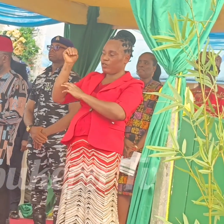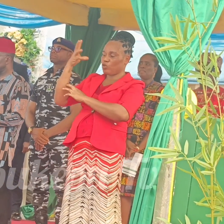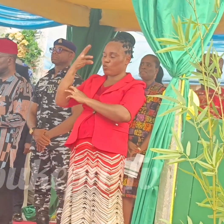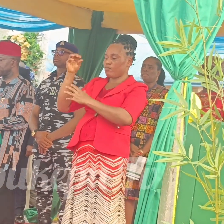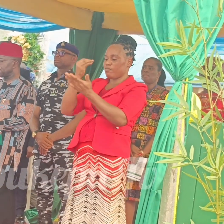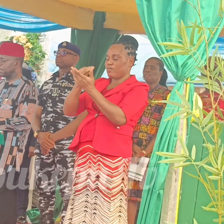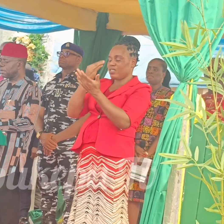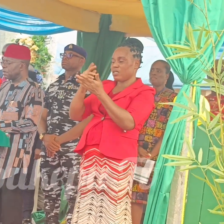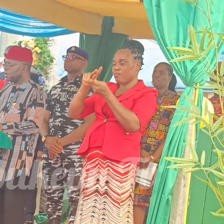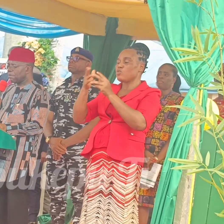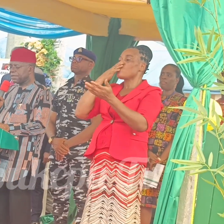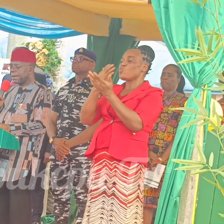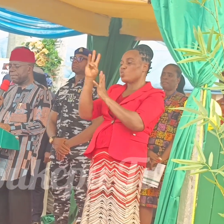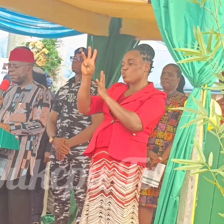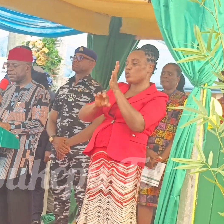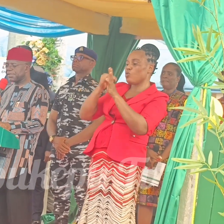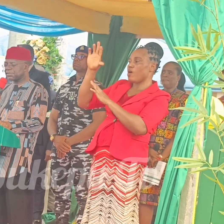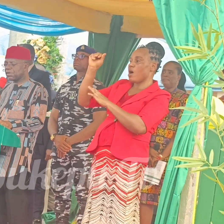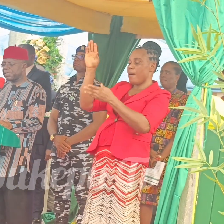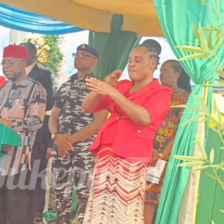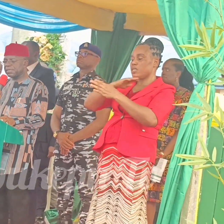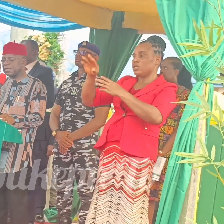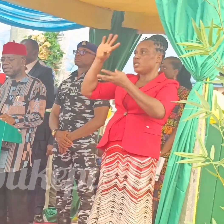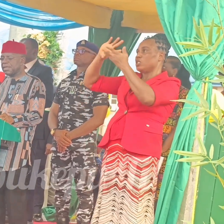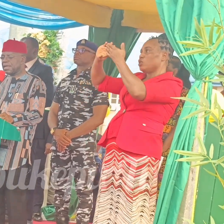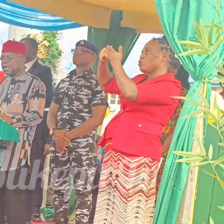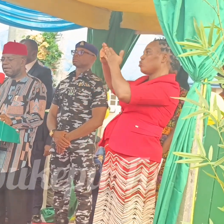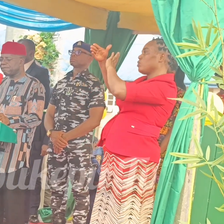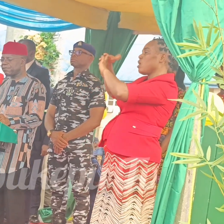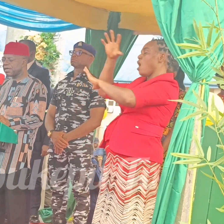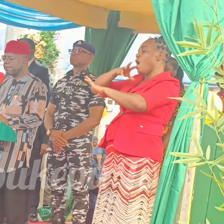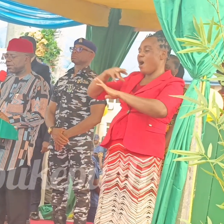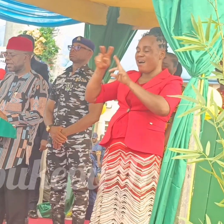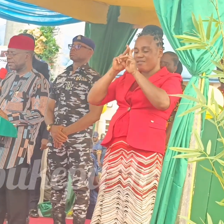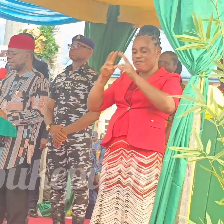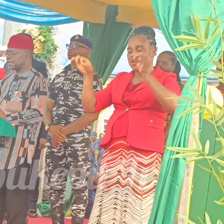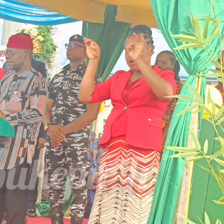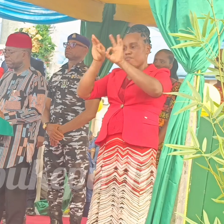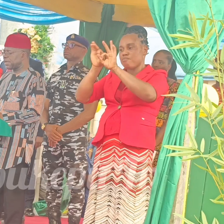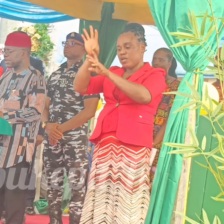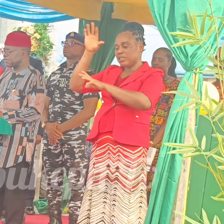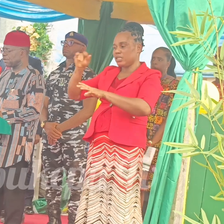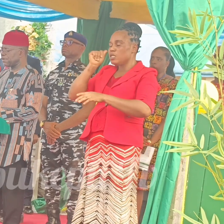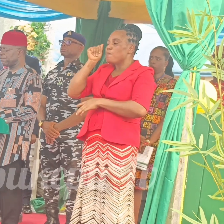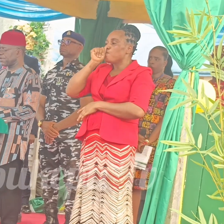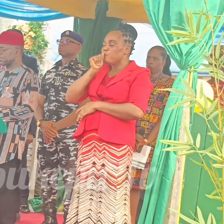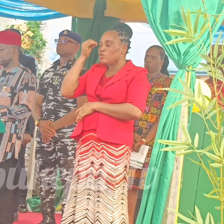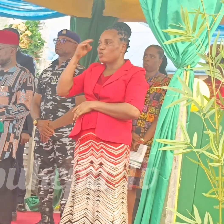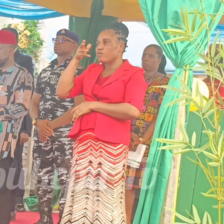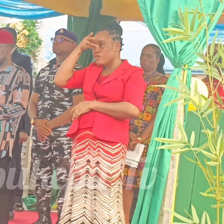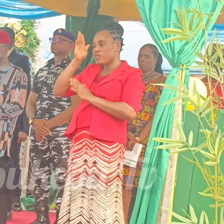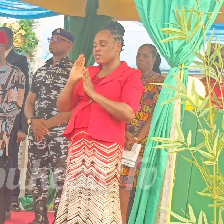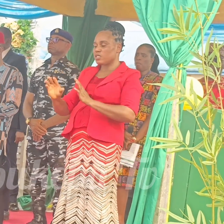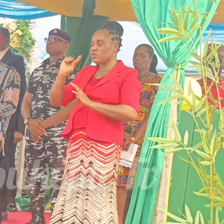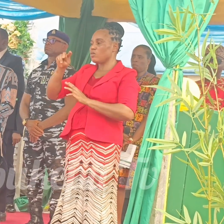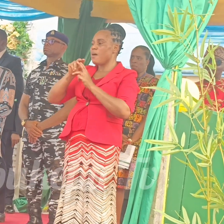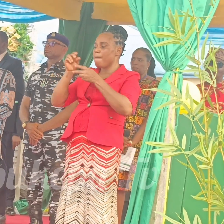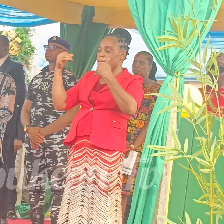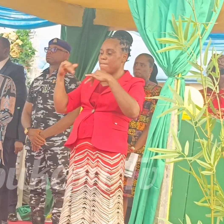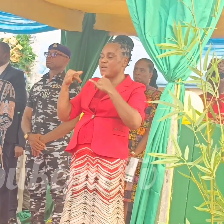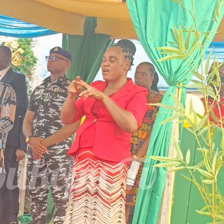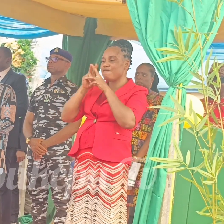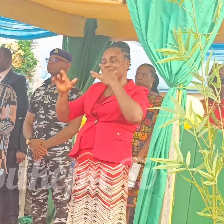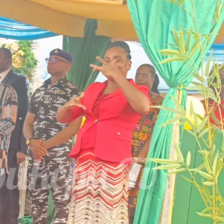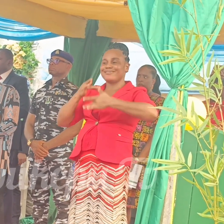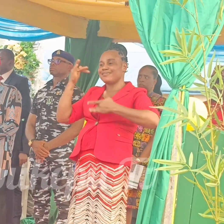partners, the goodwill of the Aba business community, and very importantly, the patience of the investors tell a very